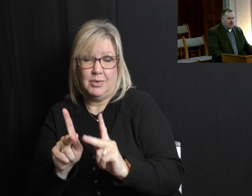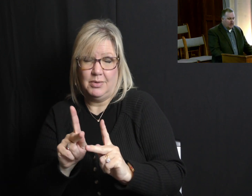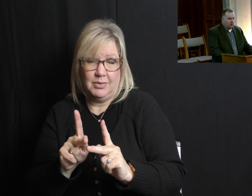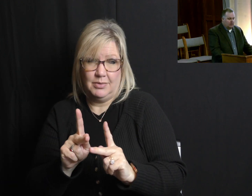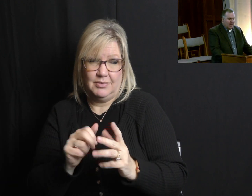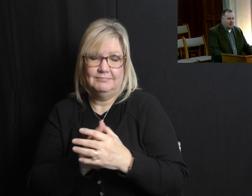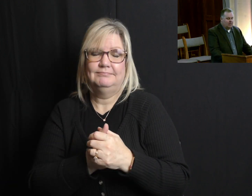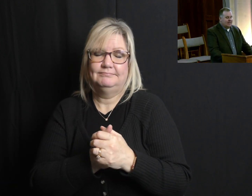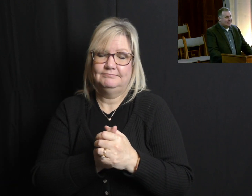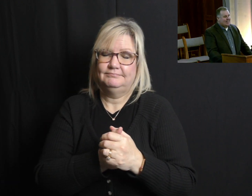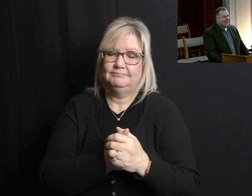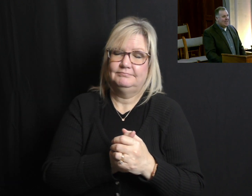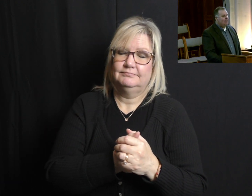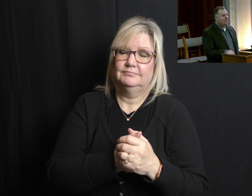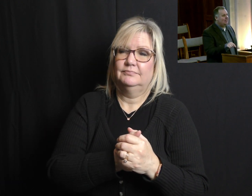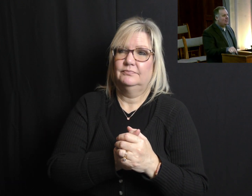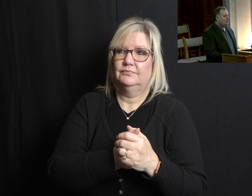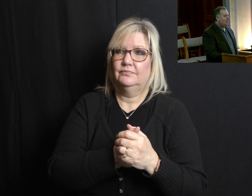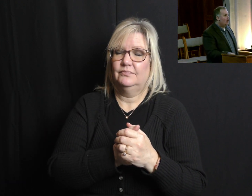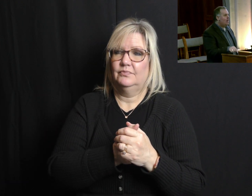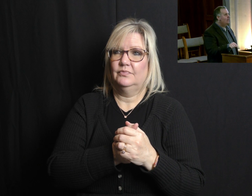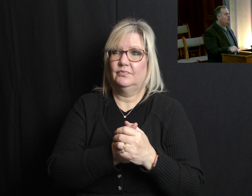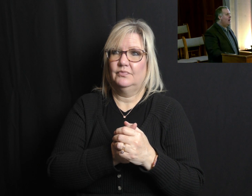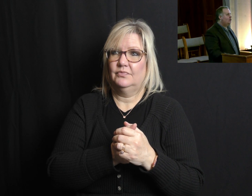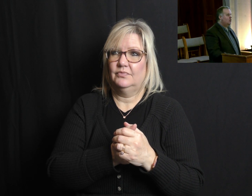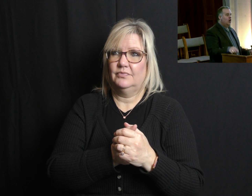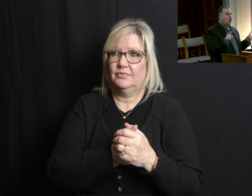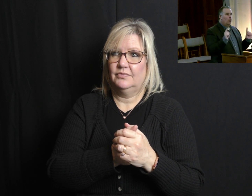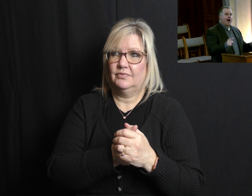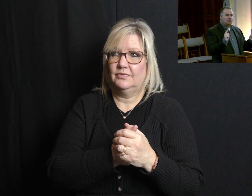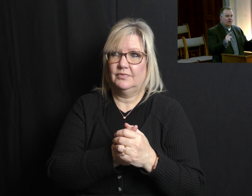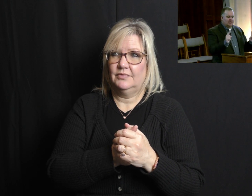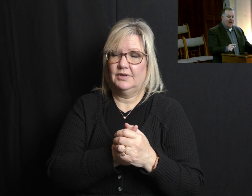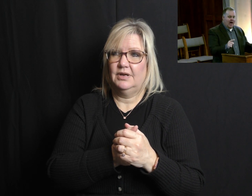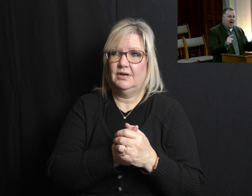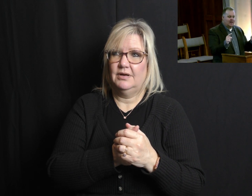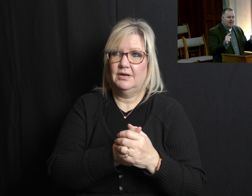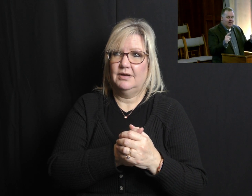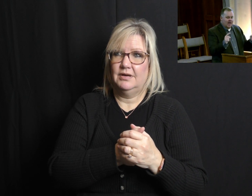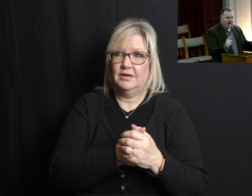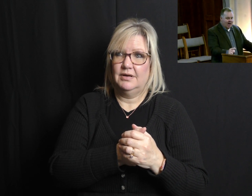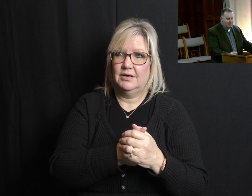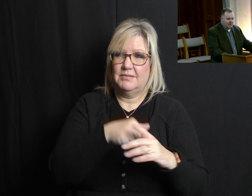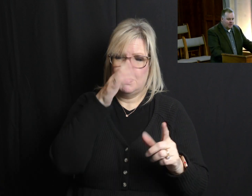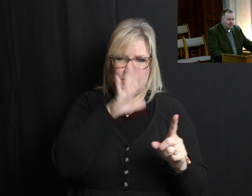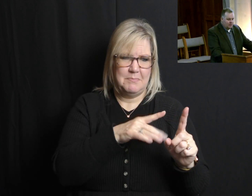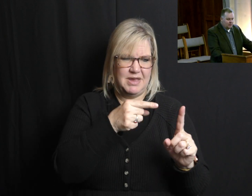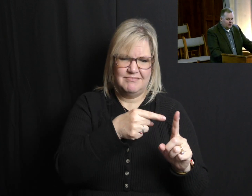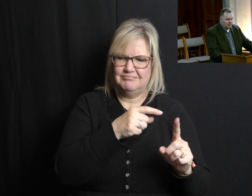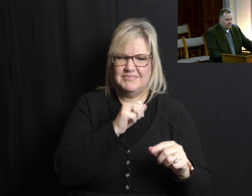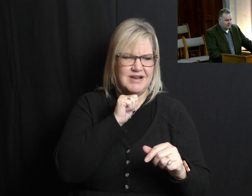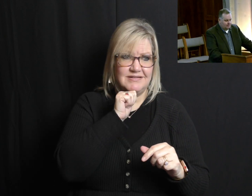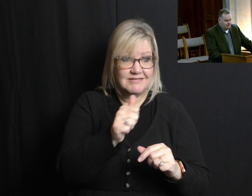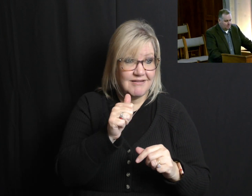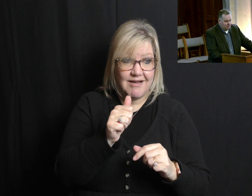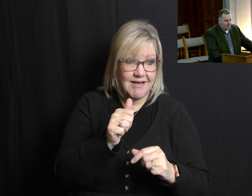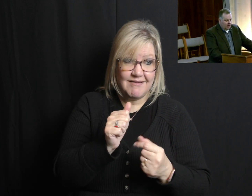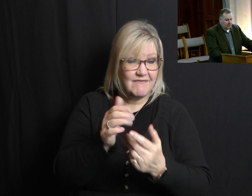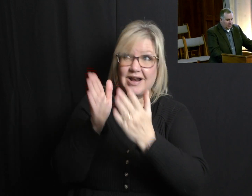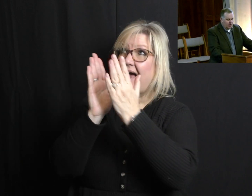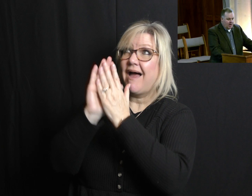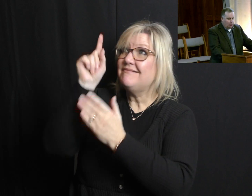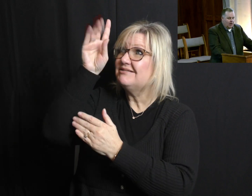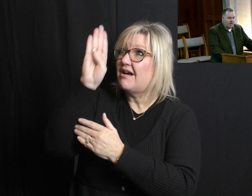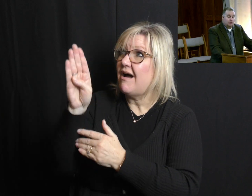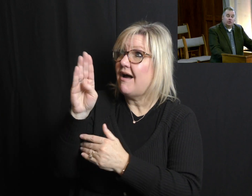also that at no time did he even consider or even question, what would God have me do? He